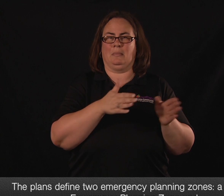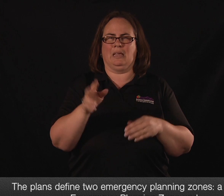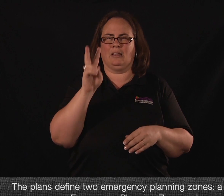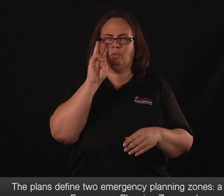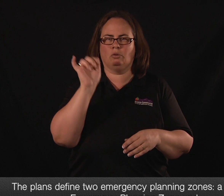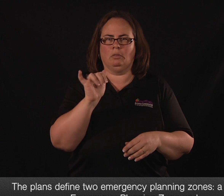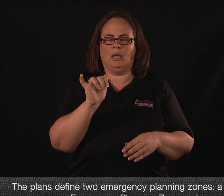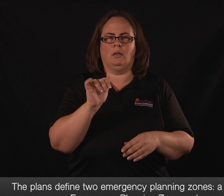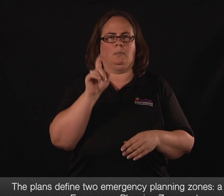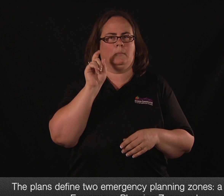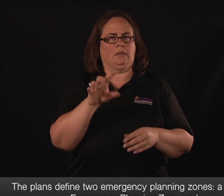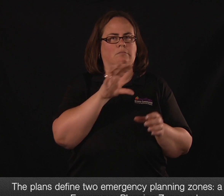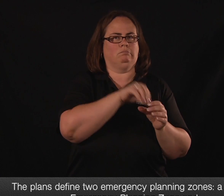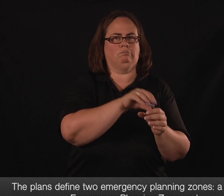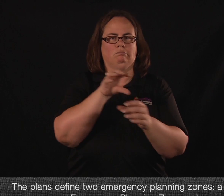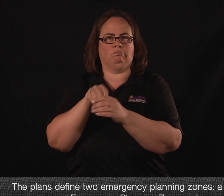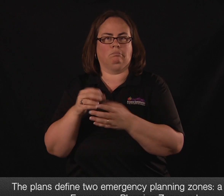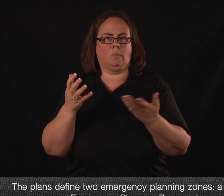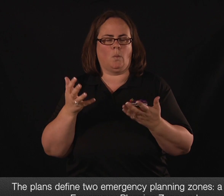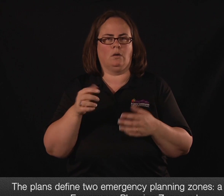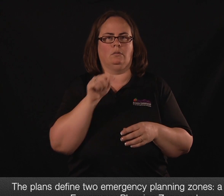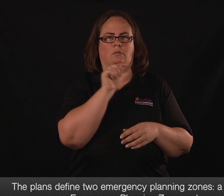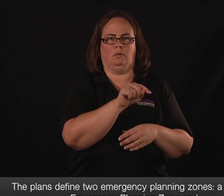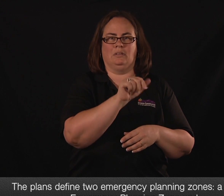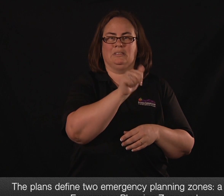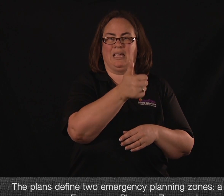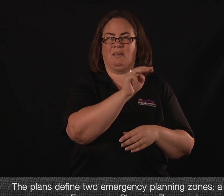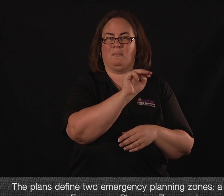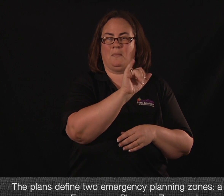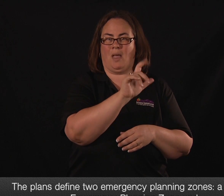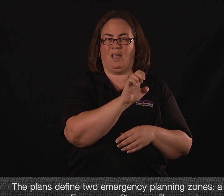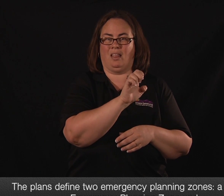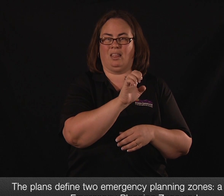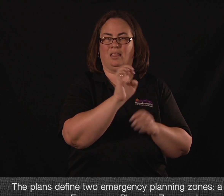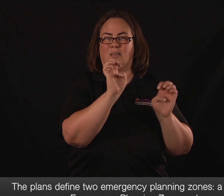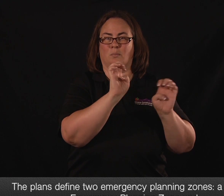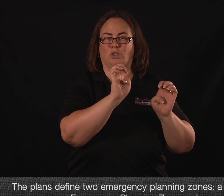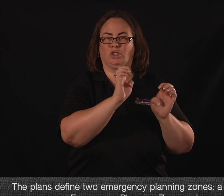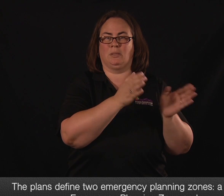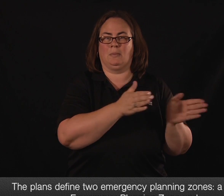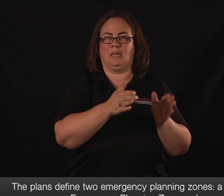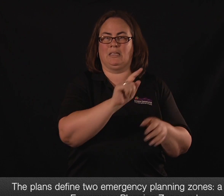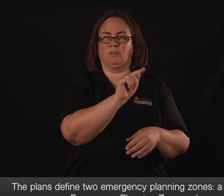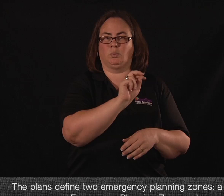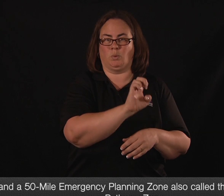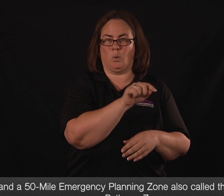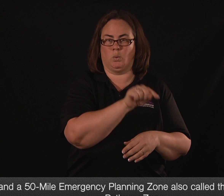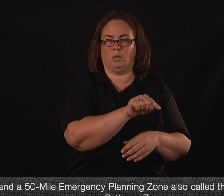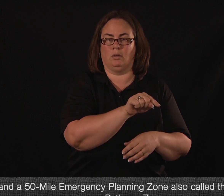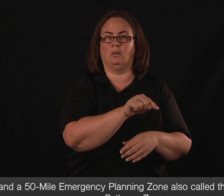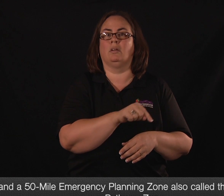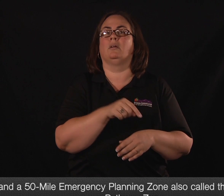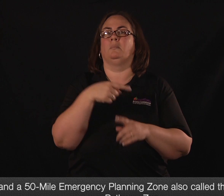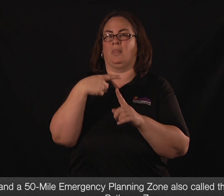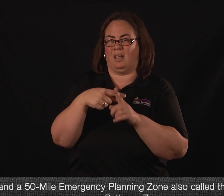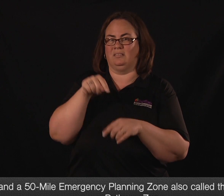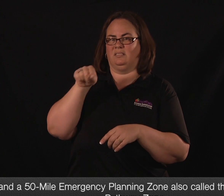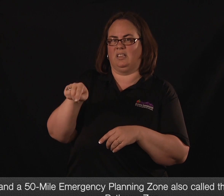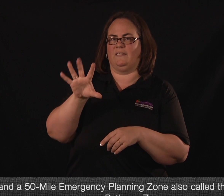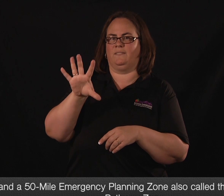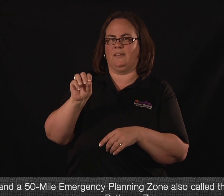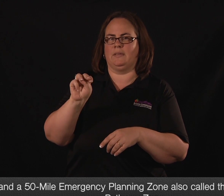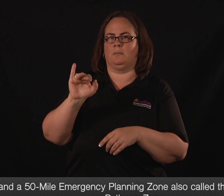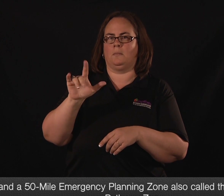The plans define two emergency planning zones, a 10-mile emergency planning zone and a 50-mile